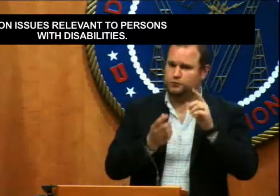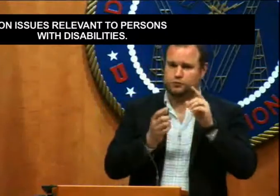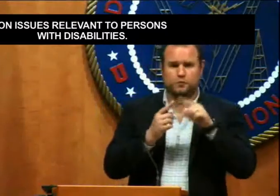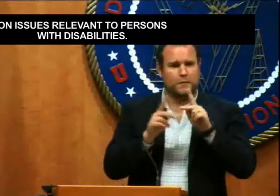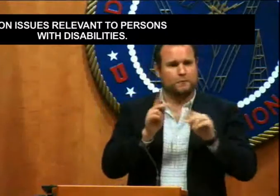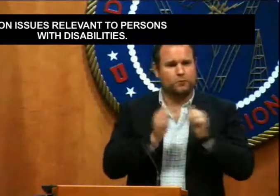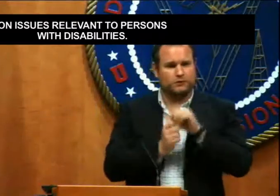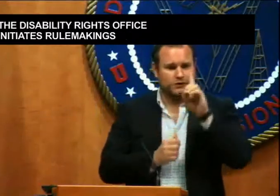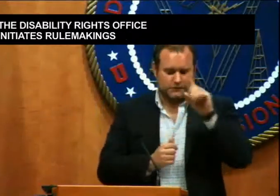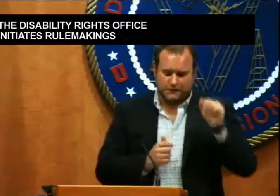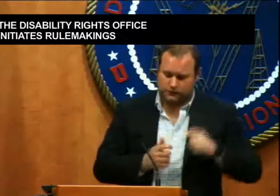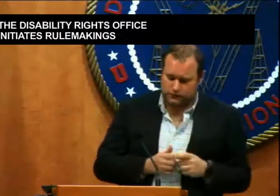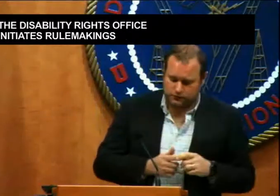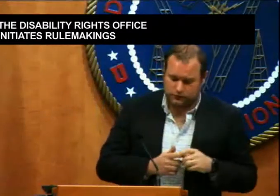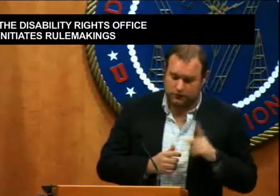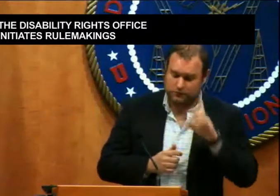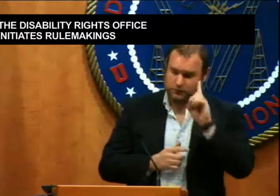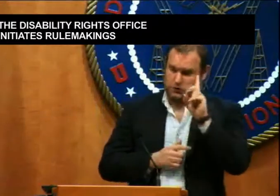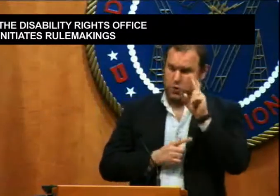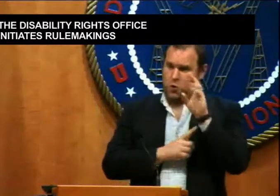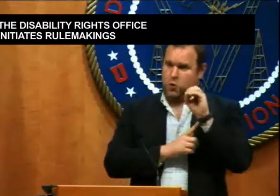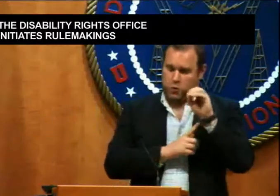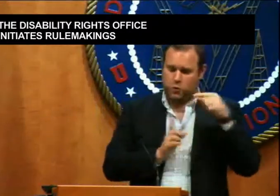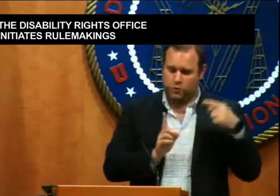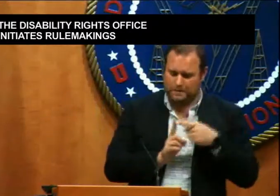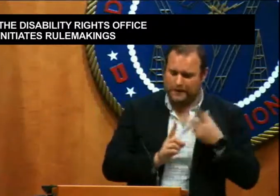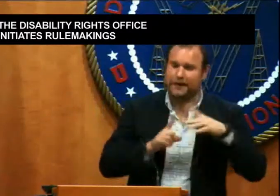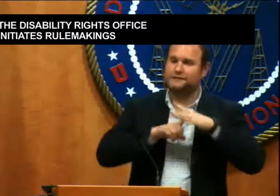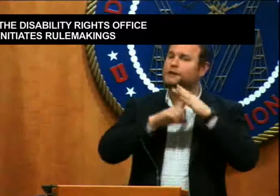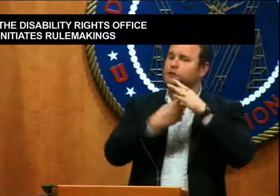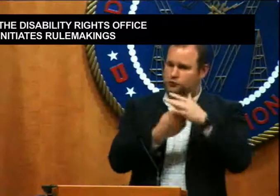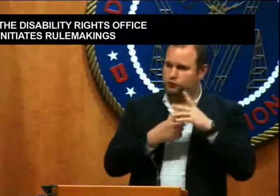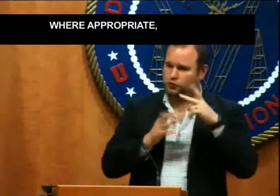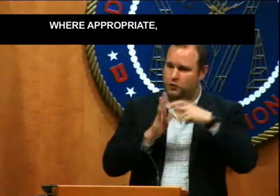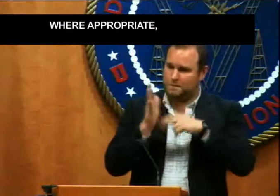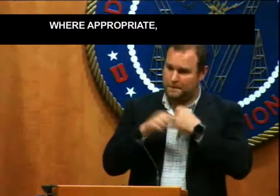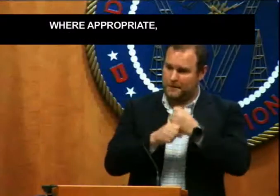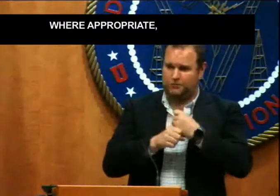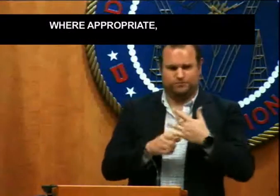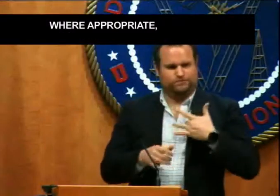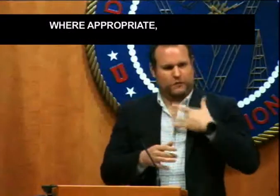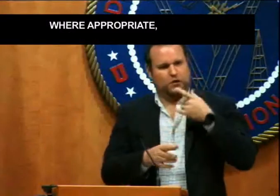disabilities. The Disability Rights Office initiates rulemakings where appropriate,